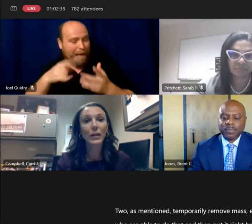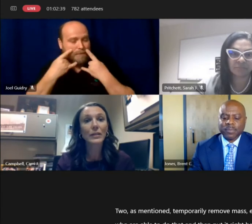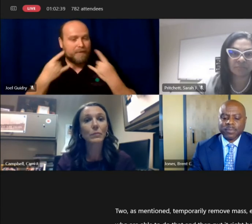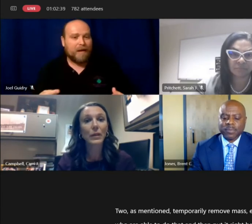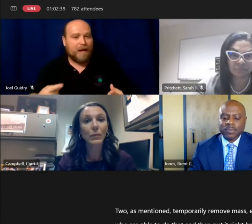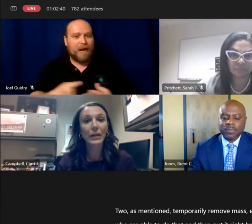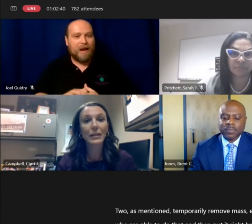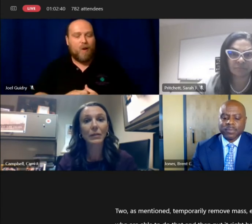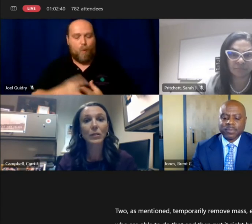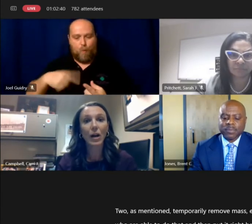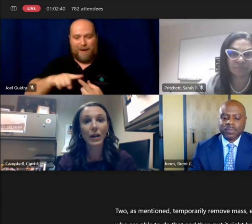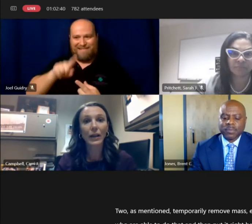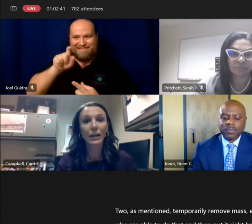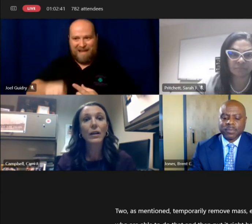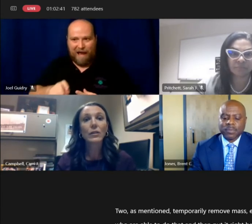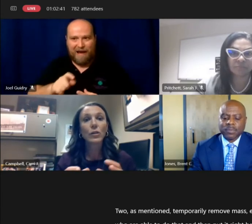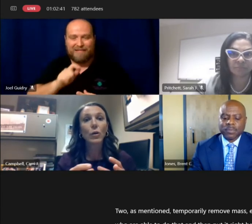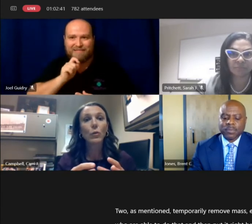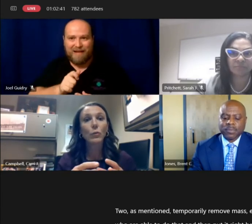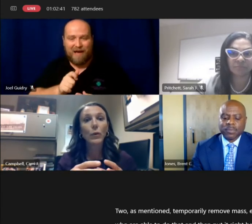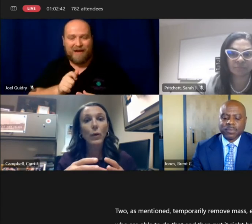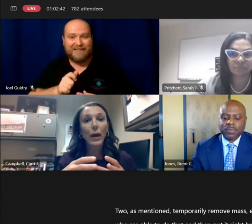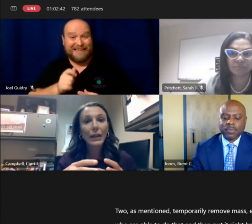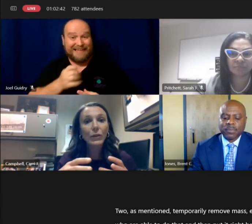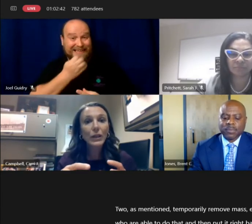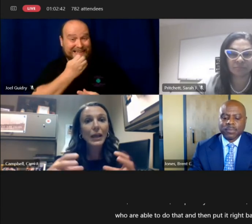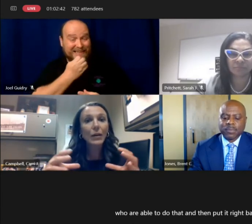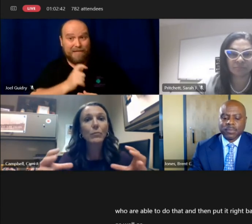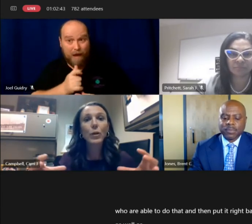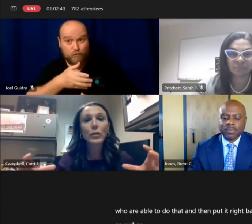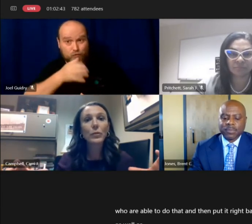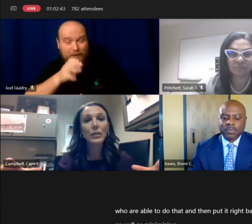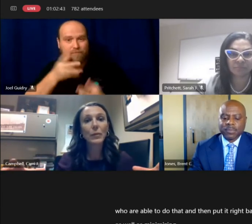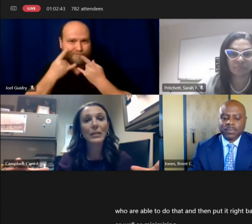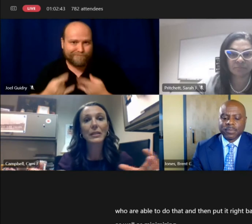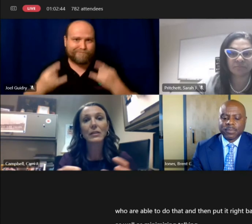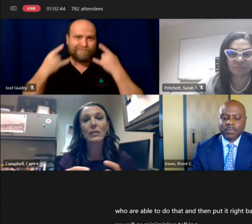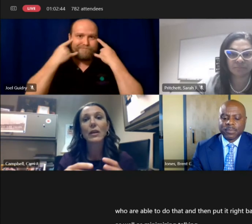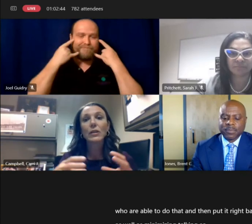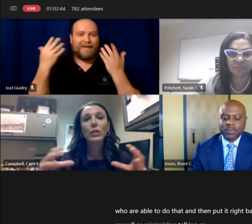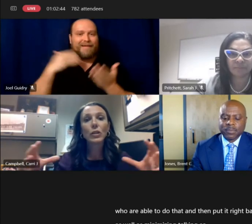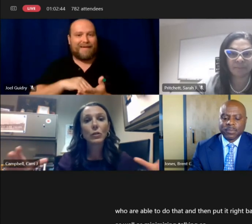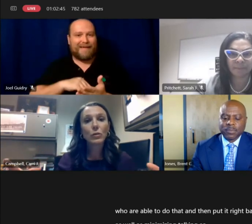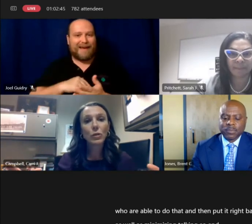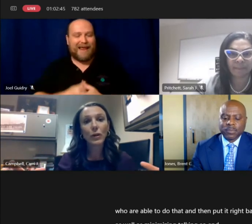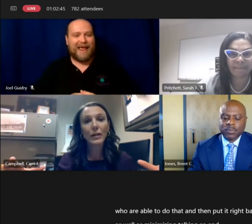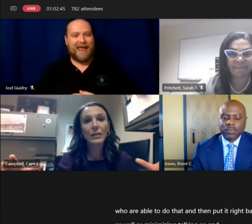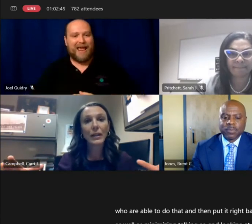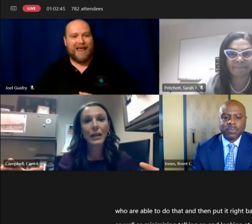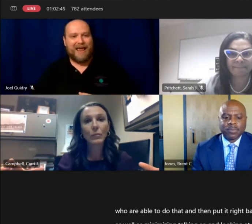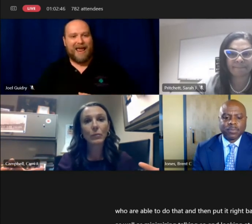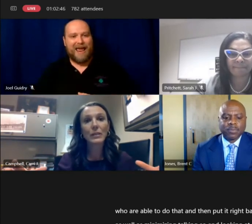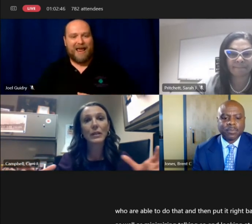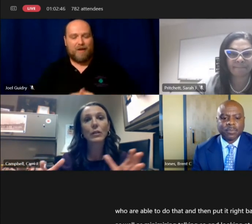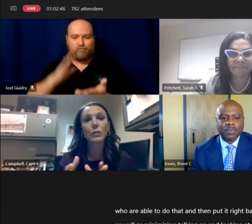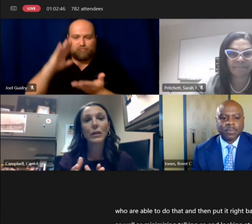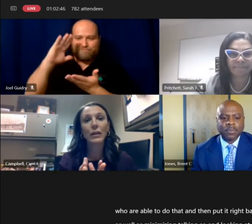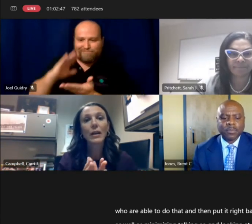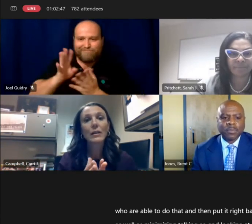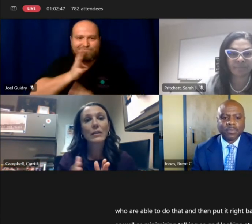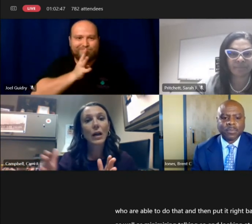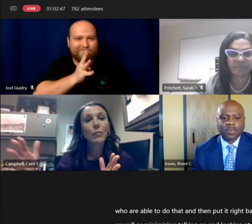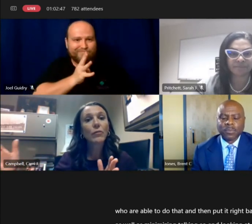well as minimizing talking. So, and looking at multiple spaces to use across the campus,